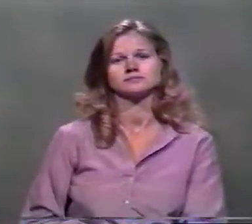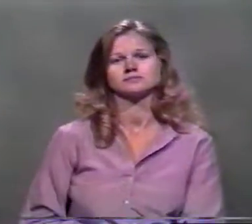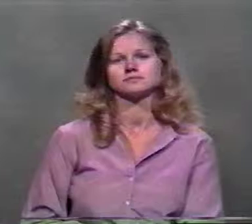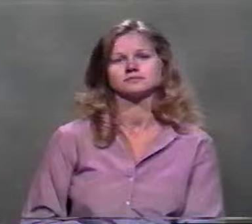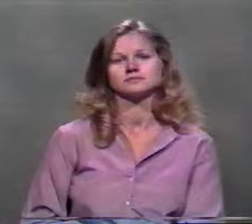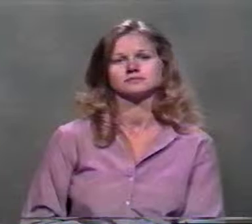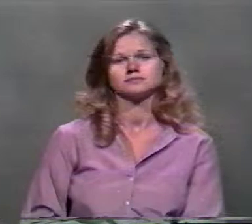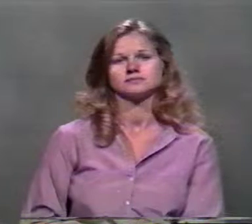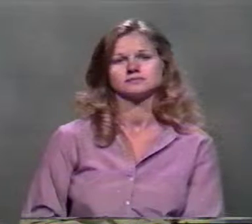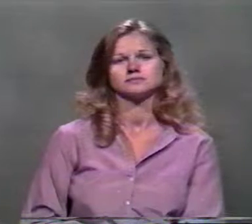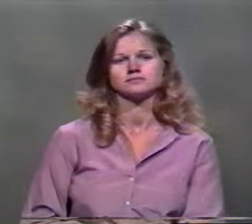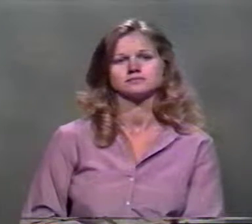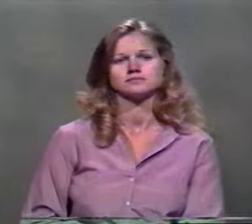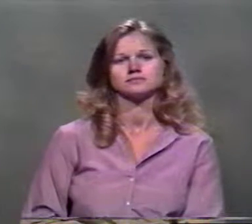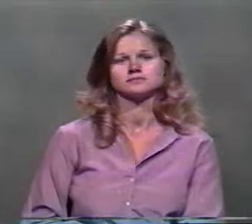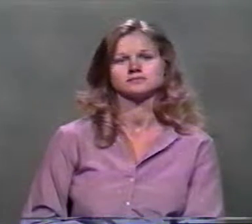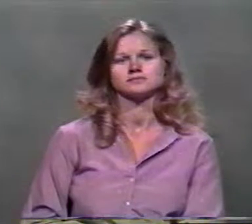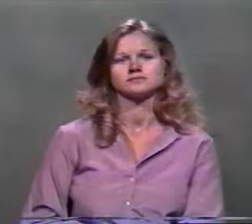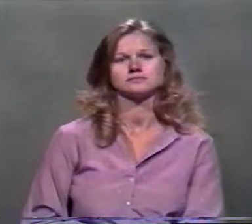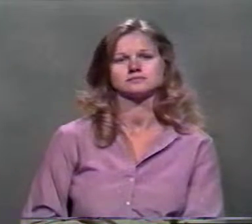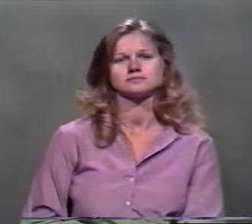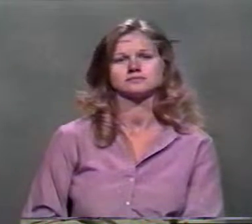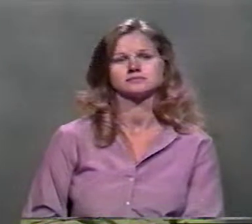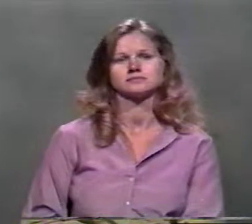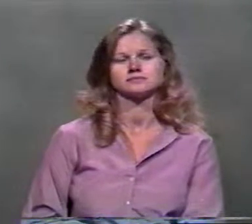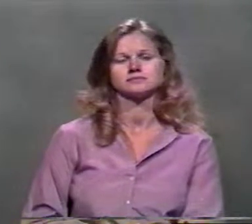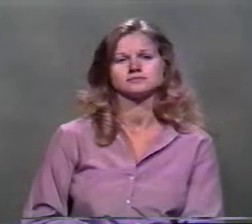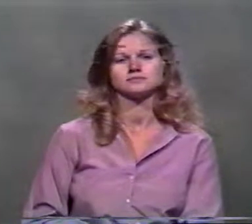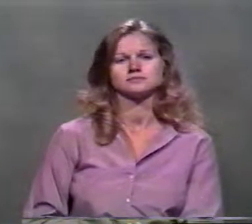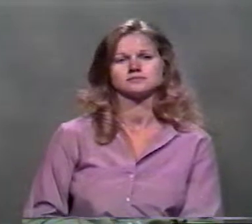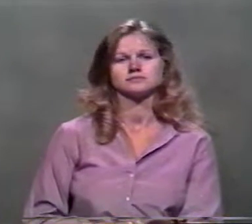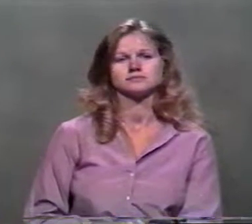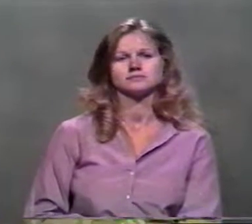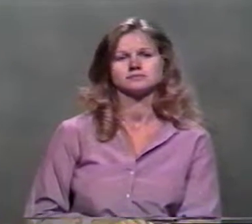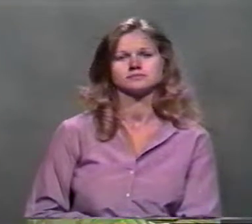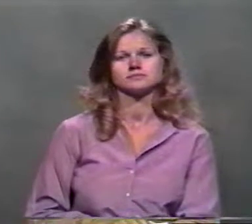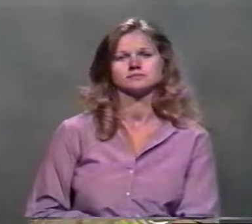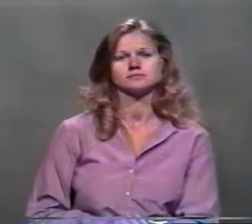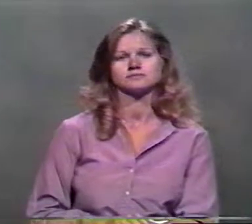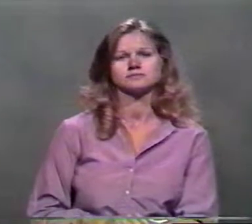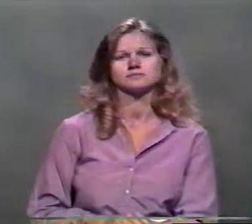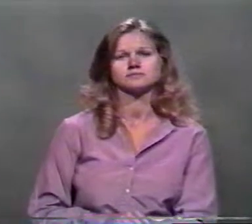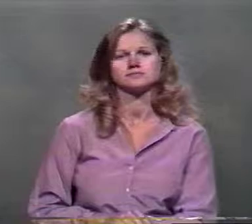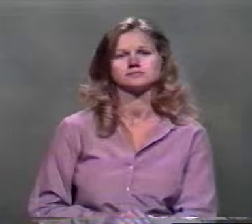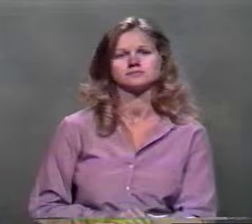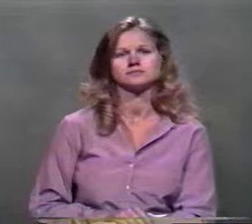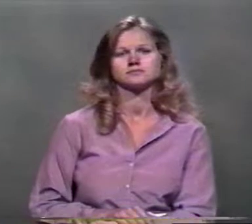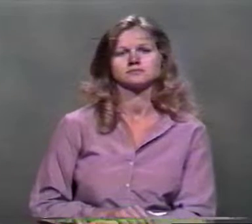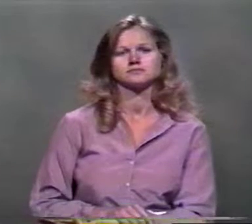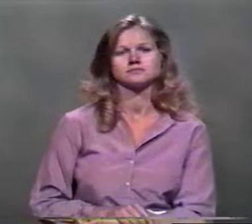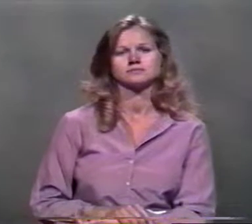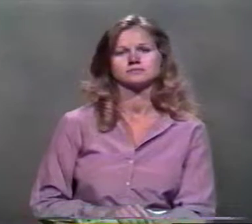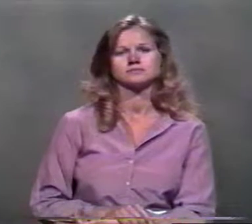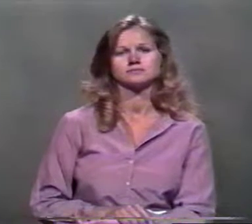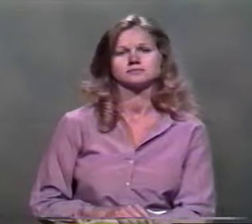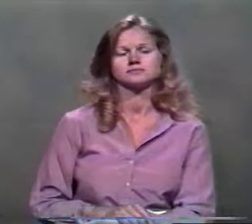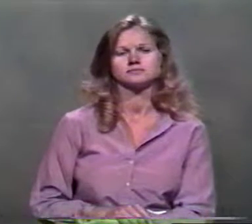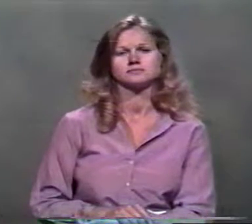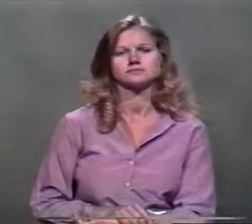really only indicates the size and shape of whatever is to go across the page. In a newspaper office, it's reasonable to conclude that